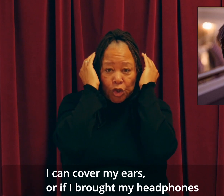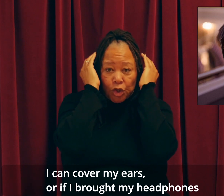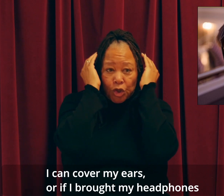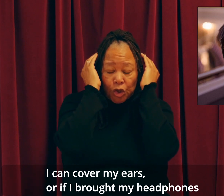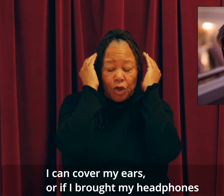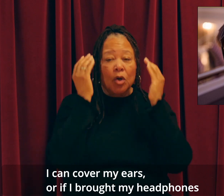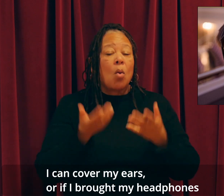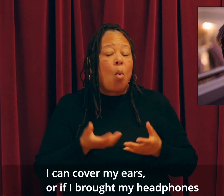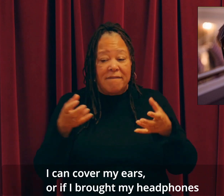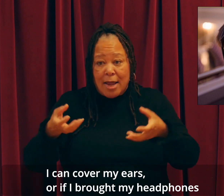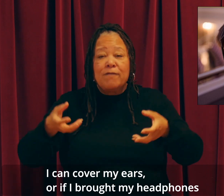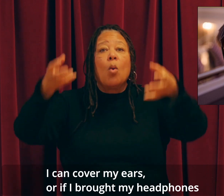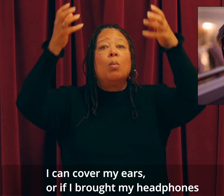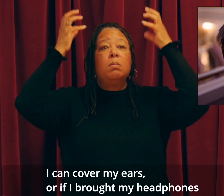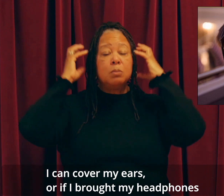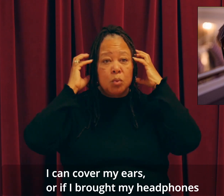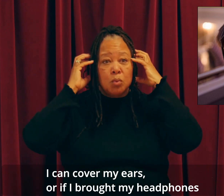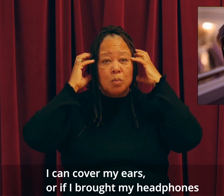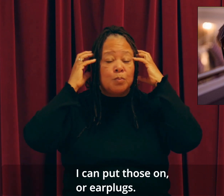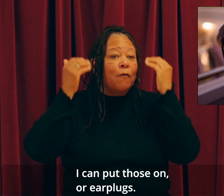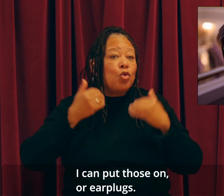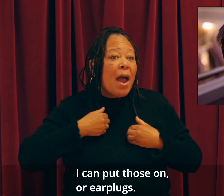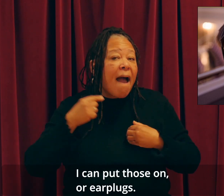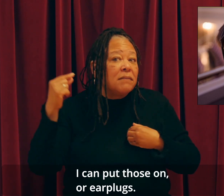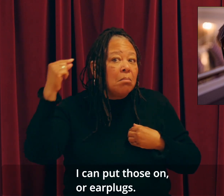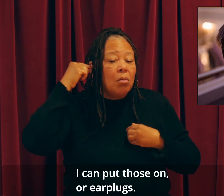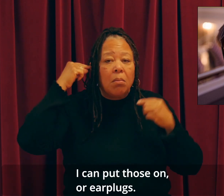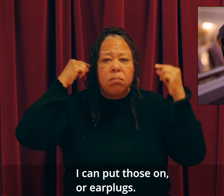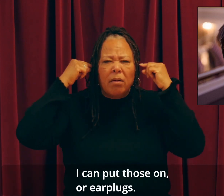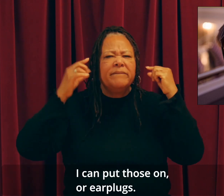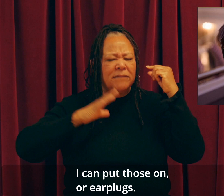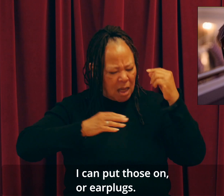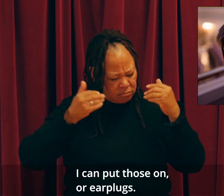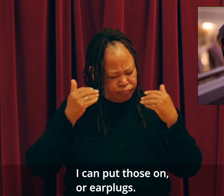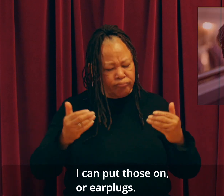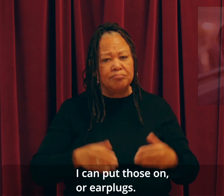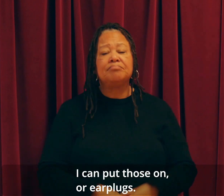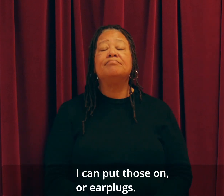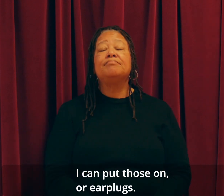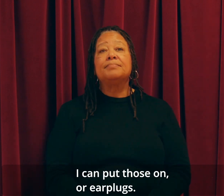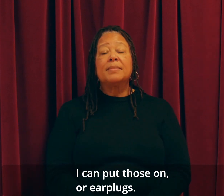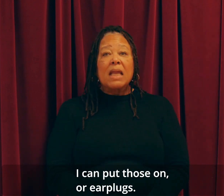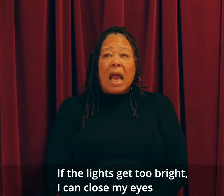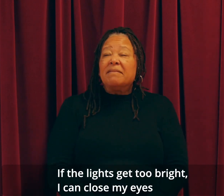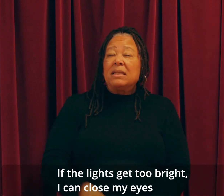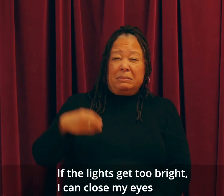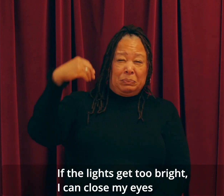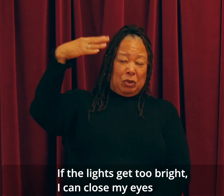I can cover my ears, or if I brought my headphones, I can put those on, or earplugs. If the lights